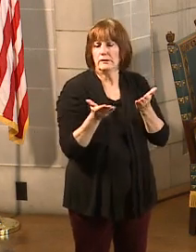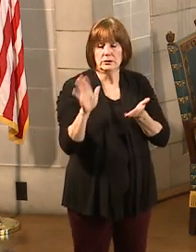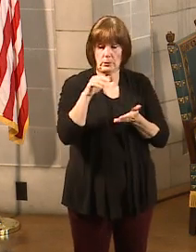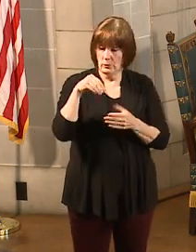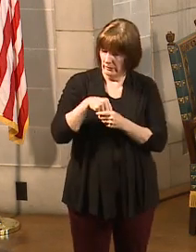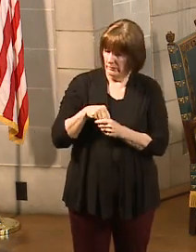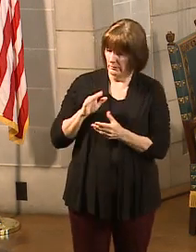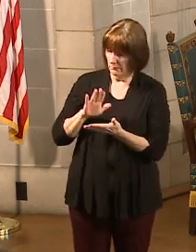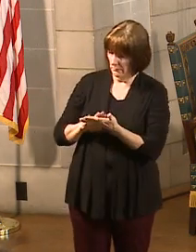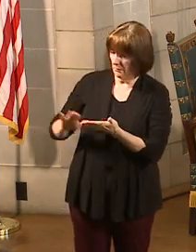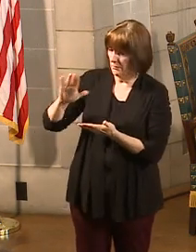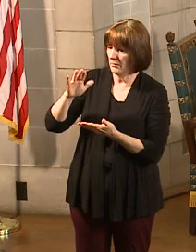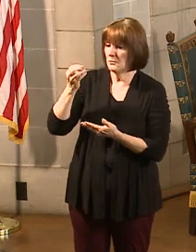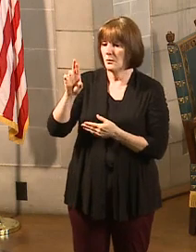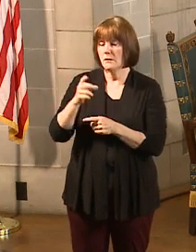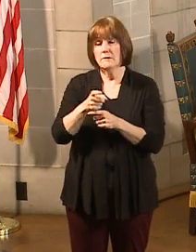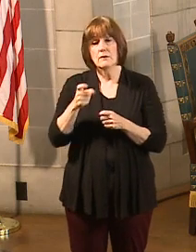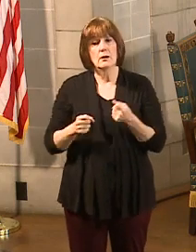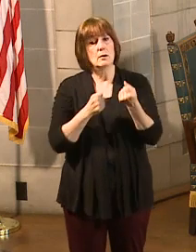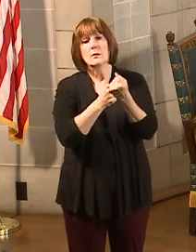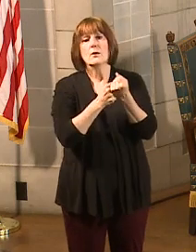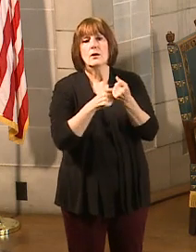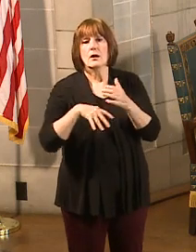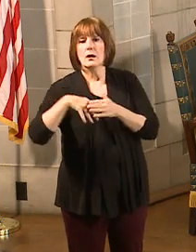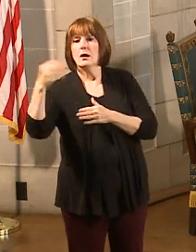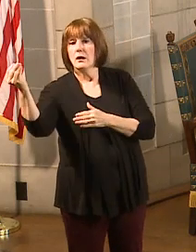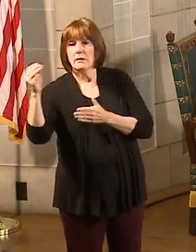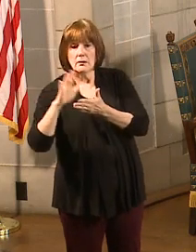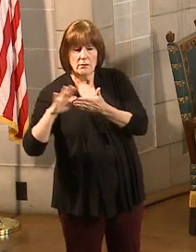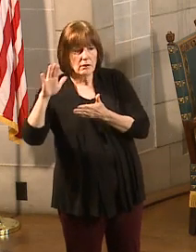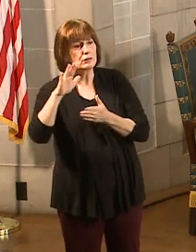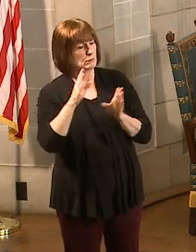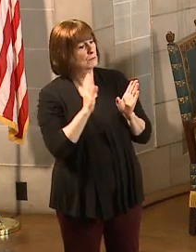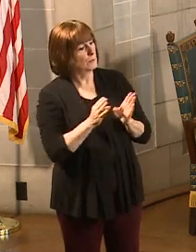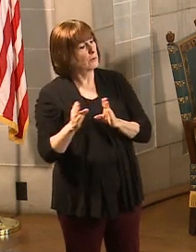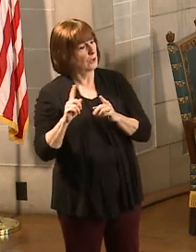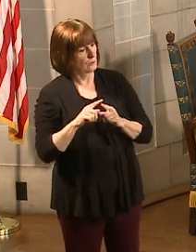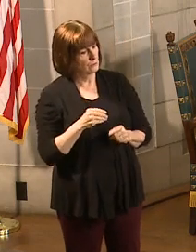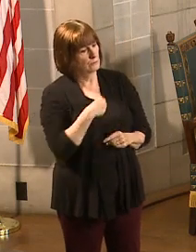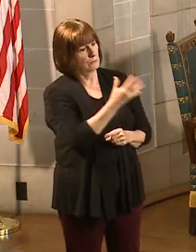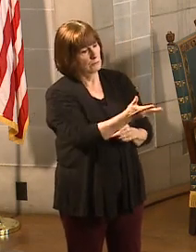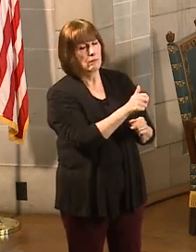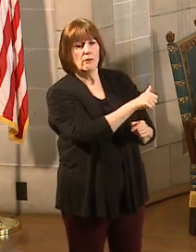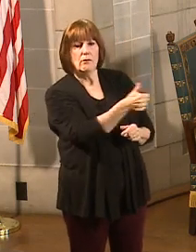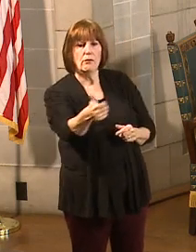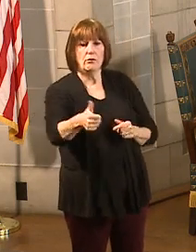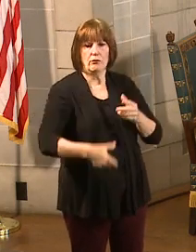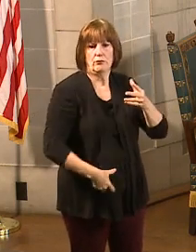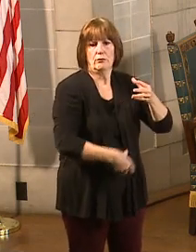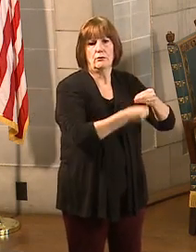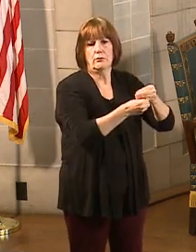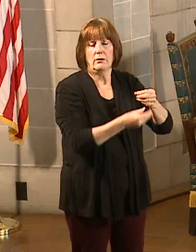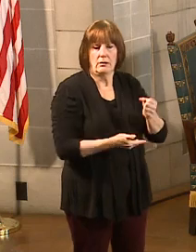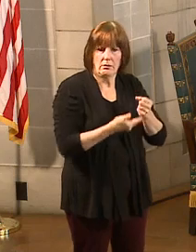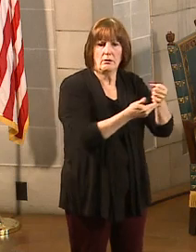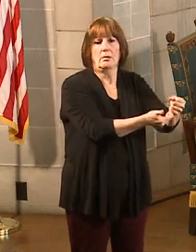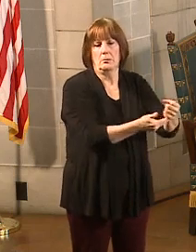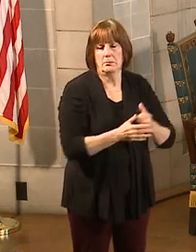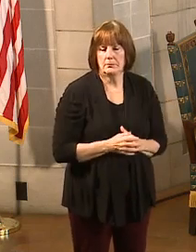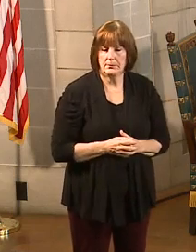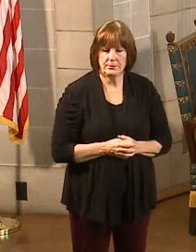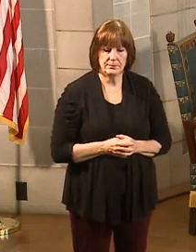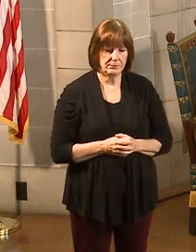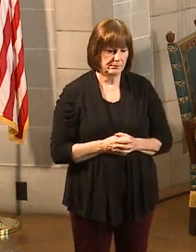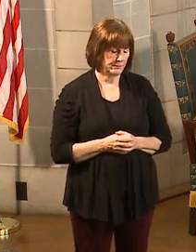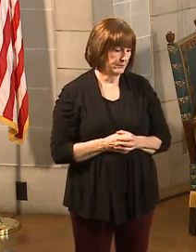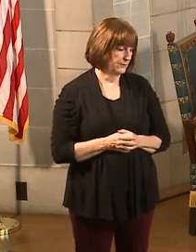or from support outside of our colleges, we're prepared to provide some of those wraparound services for our students to help them out as much as we